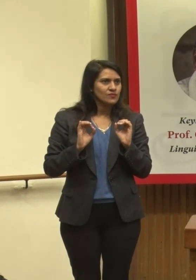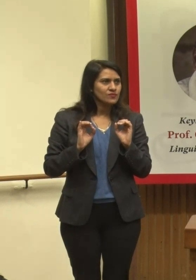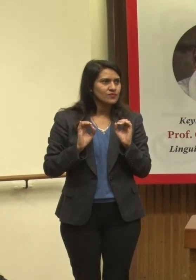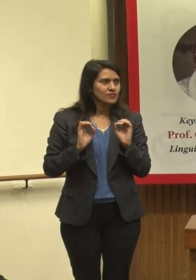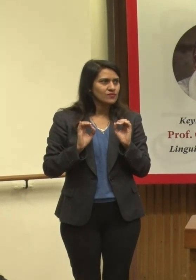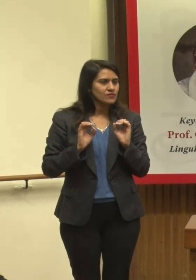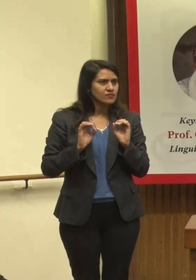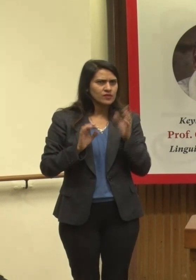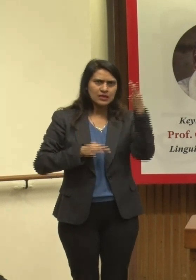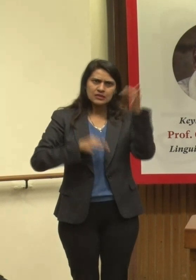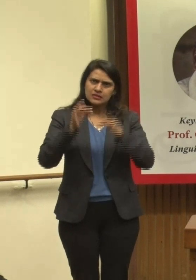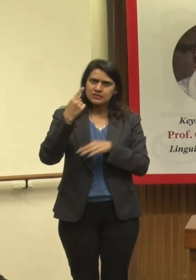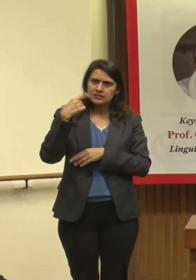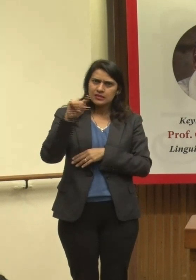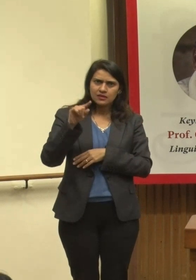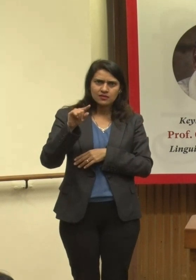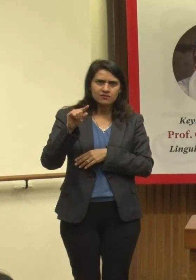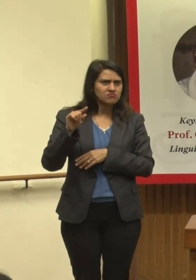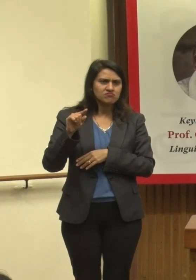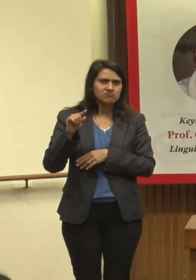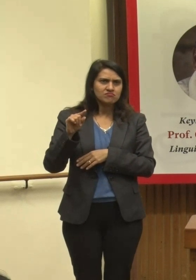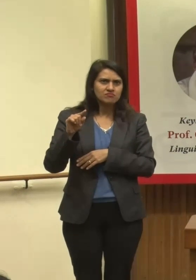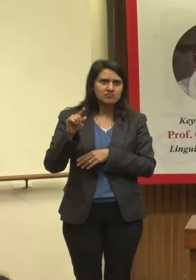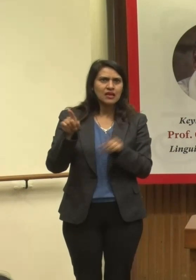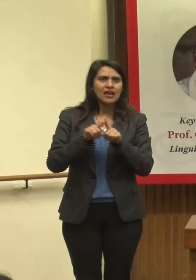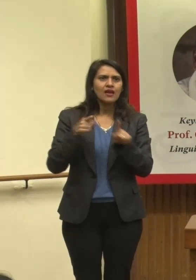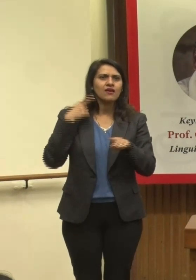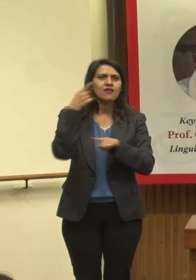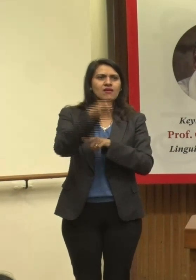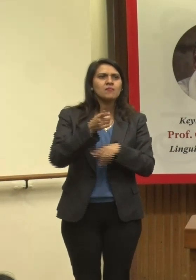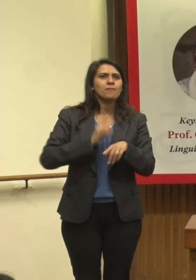that justice will become a casualty.